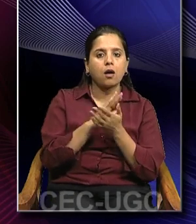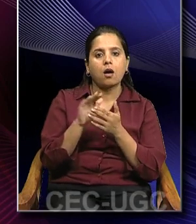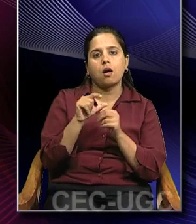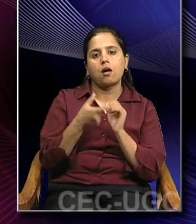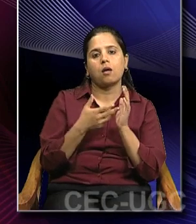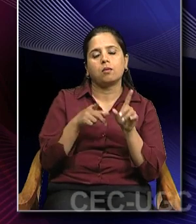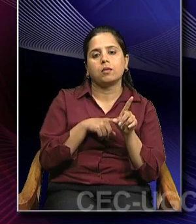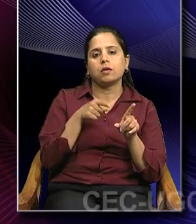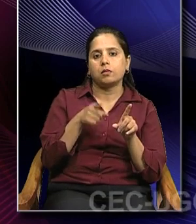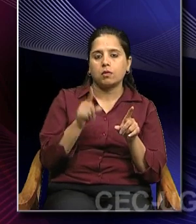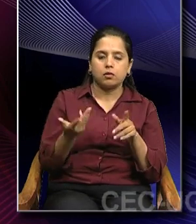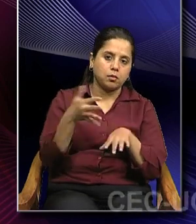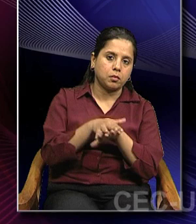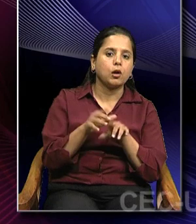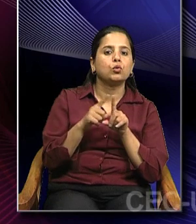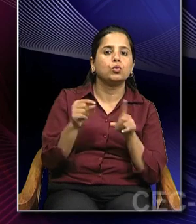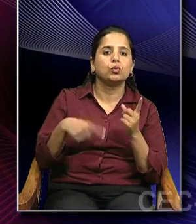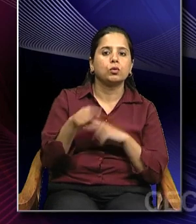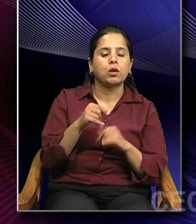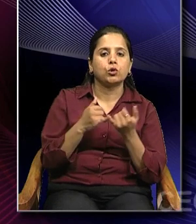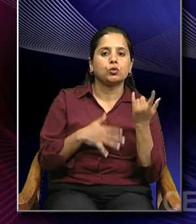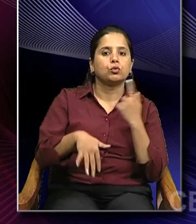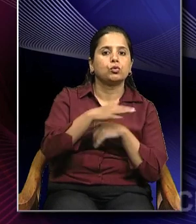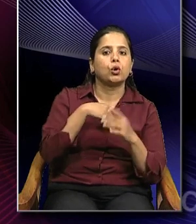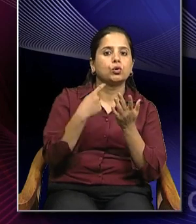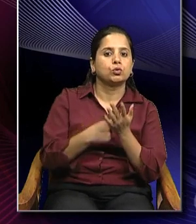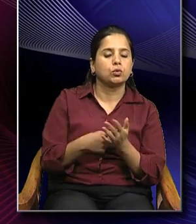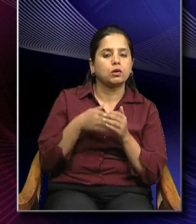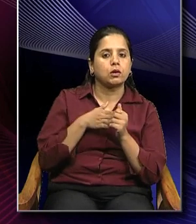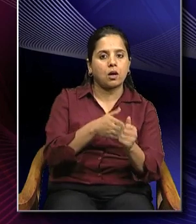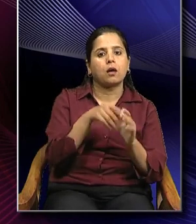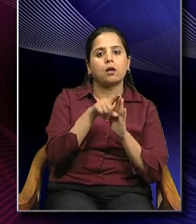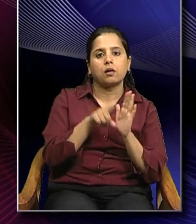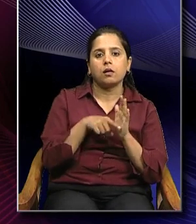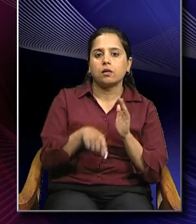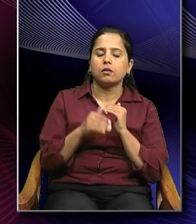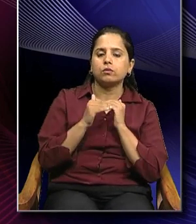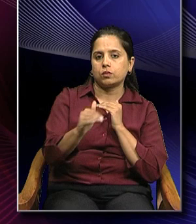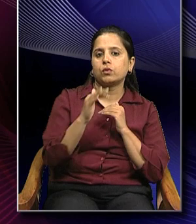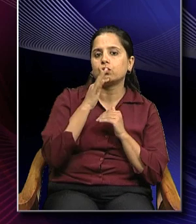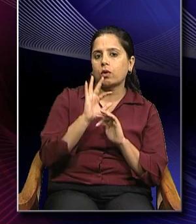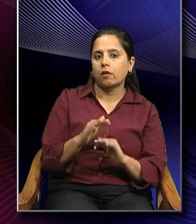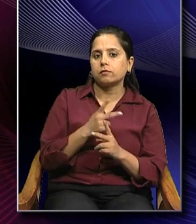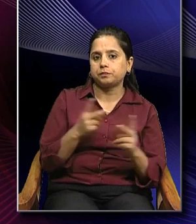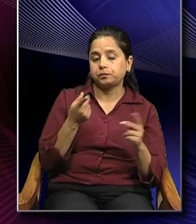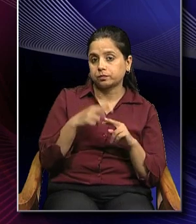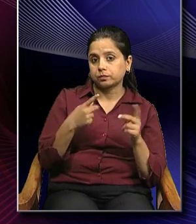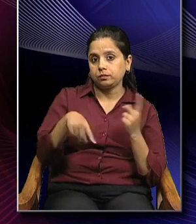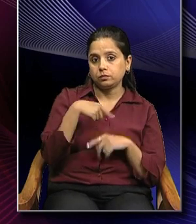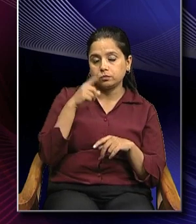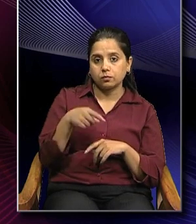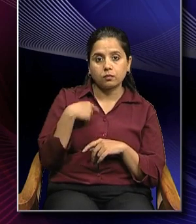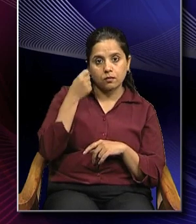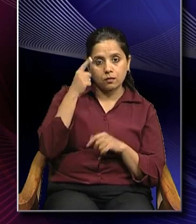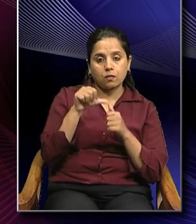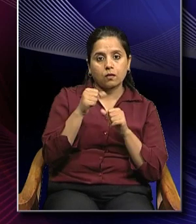ensuring it complies with social norms and guidelines, and actually it is sustainable. So if we have to understand